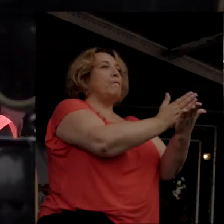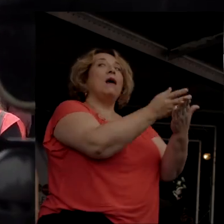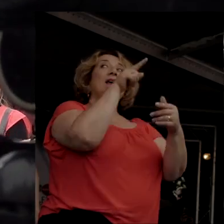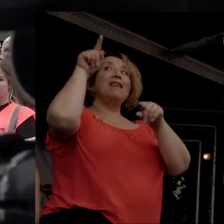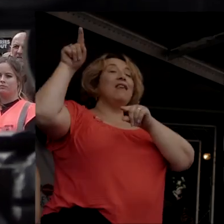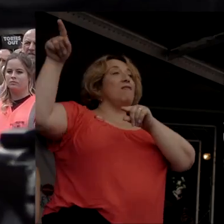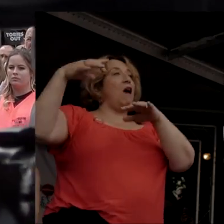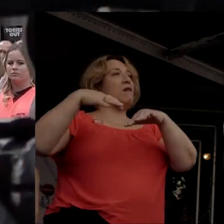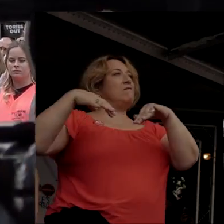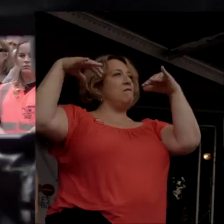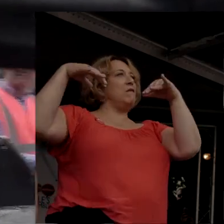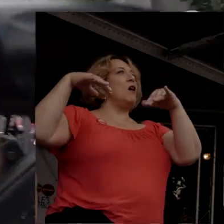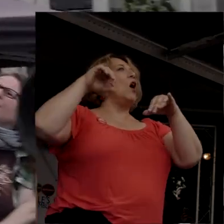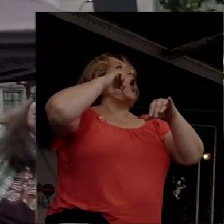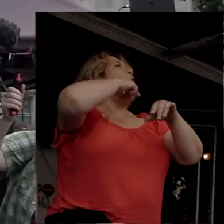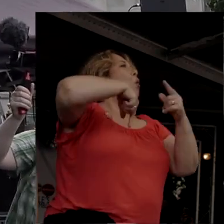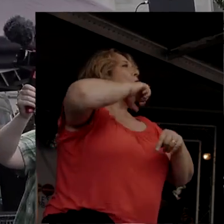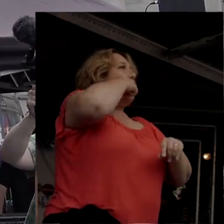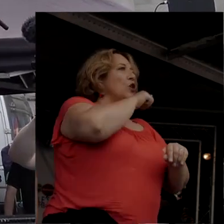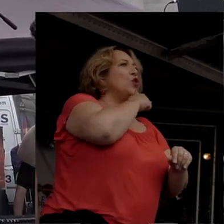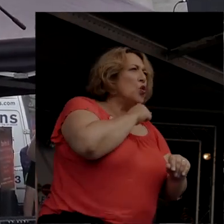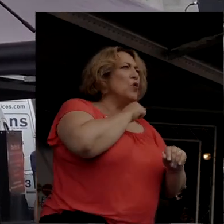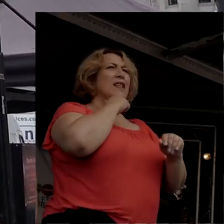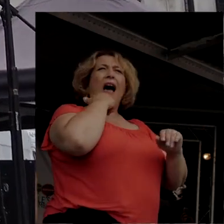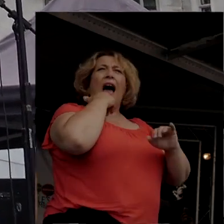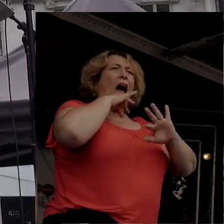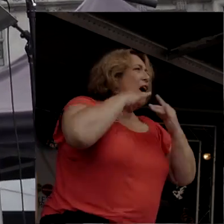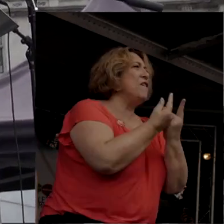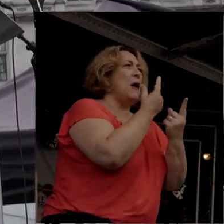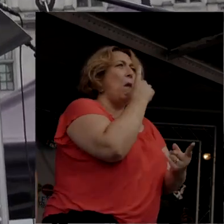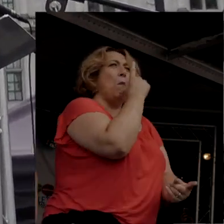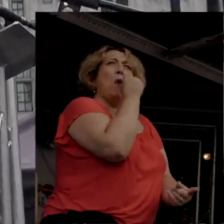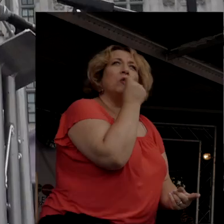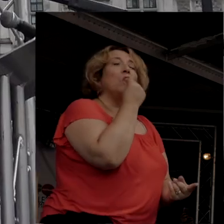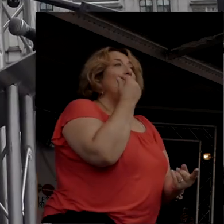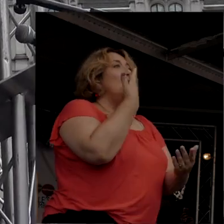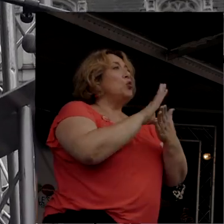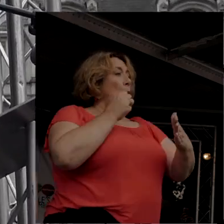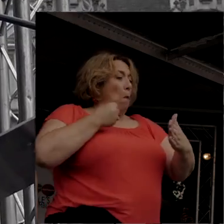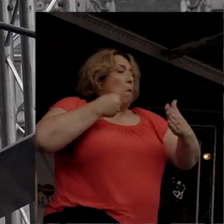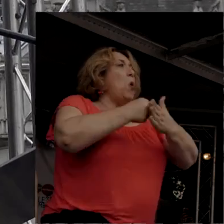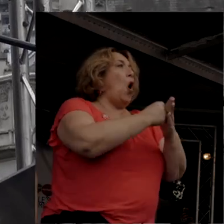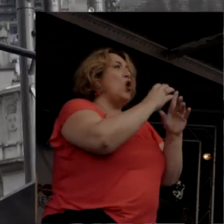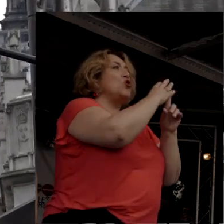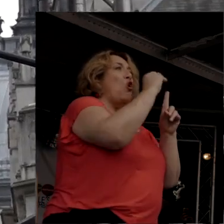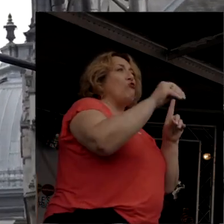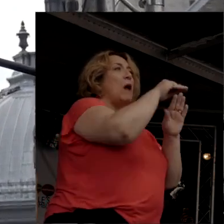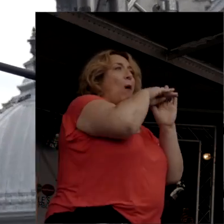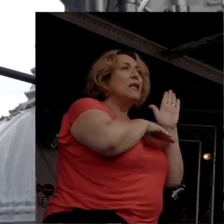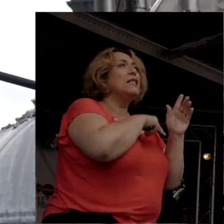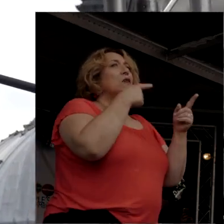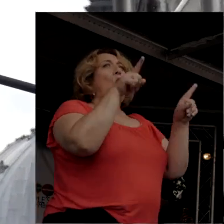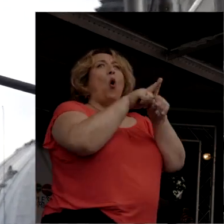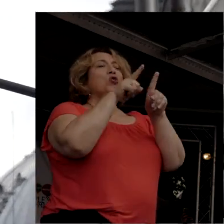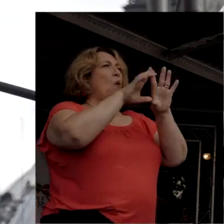House of Commons, we'll use every device we possibly can, not just to block their policies, but to bring them down